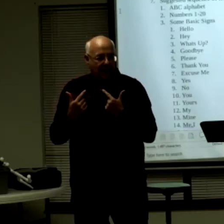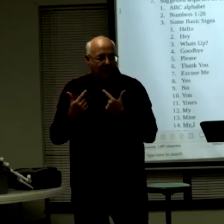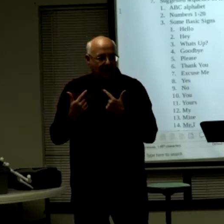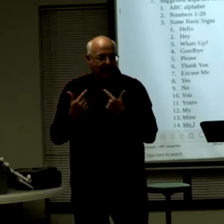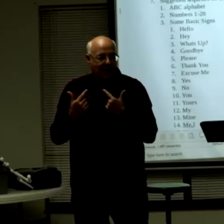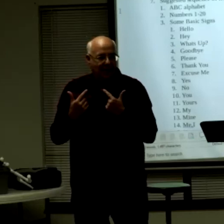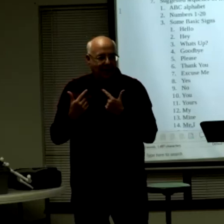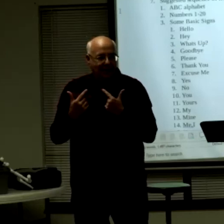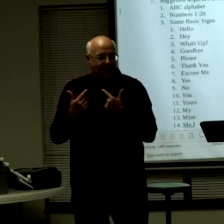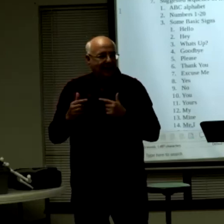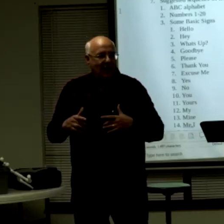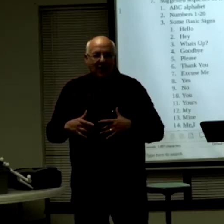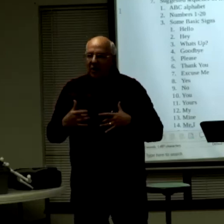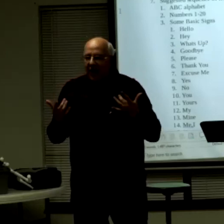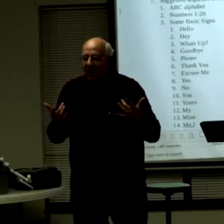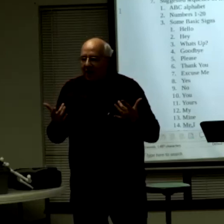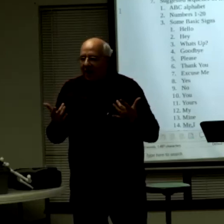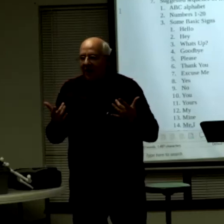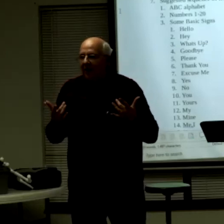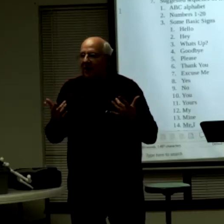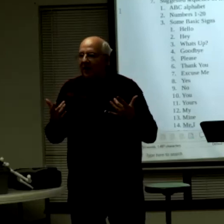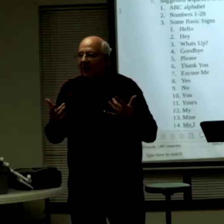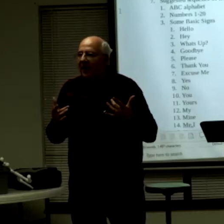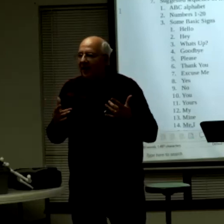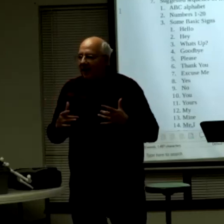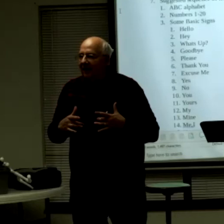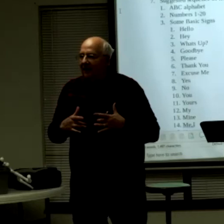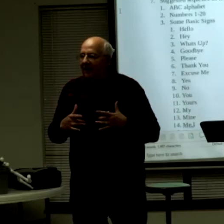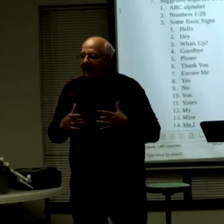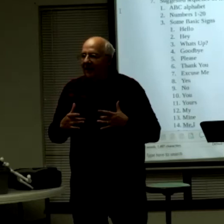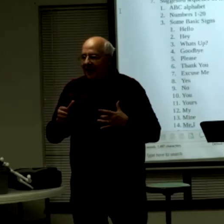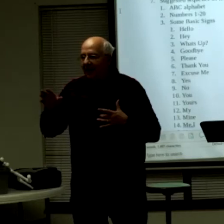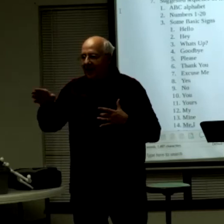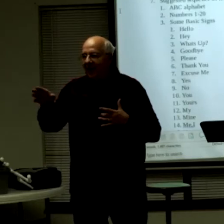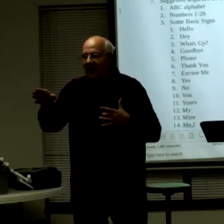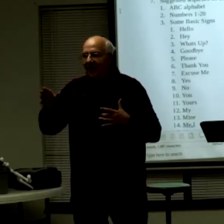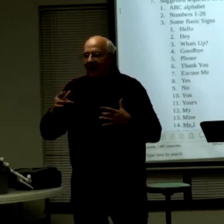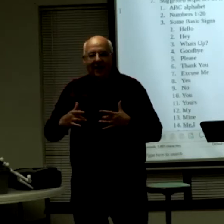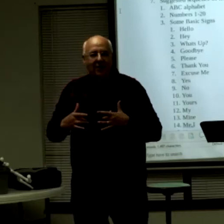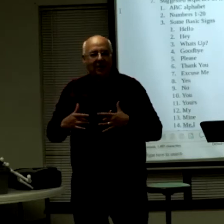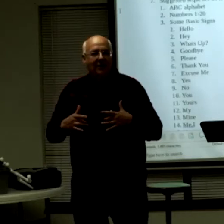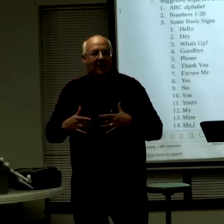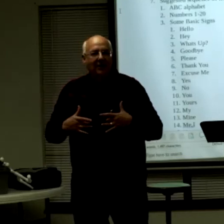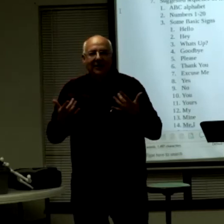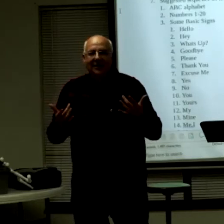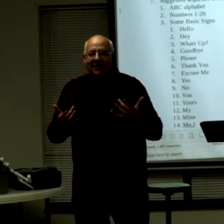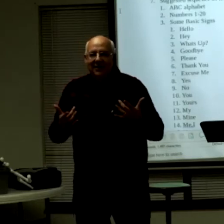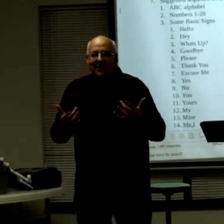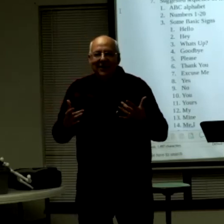face, okay? Not a scared look. You don't want to scare anybody off. Yeah, I'd be careful with that, Steve.